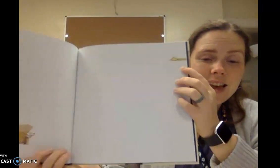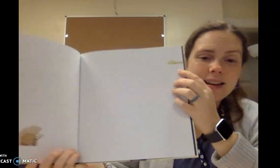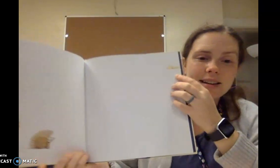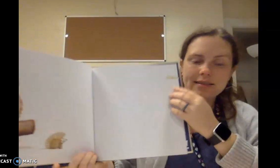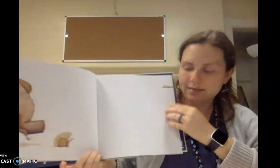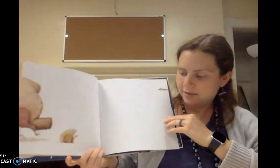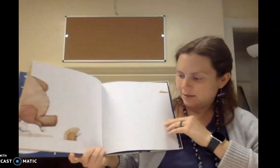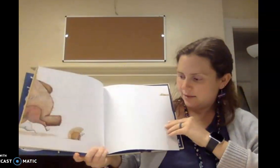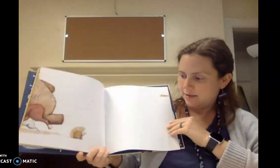snake.